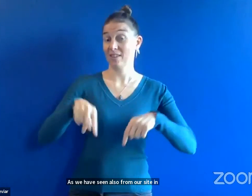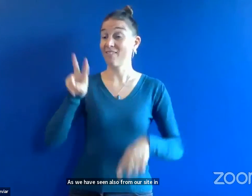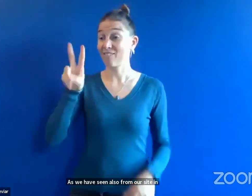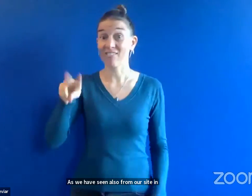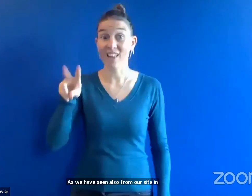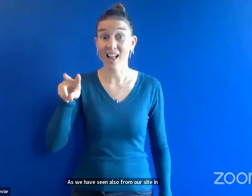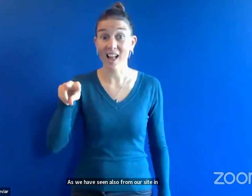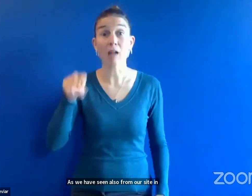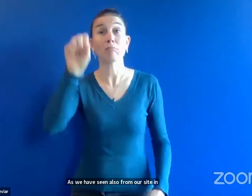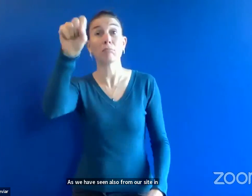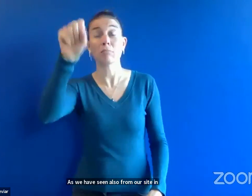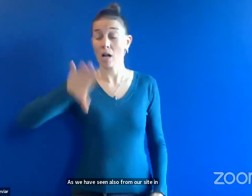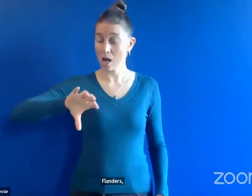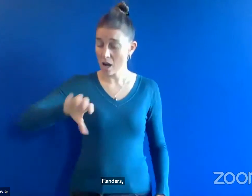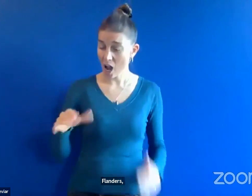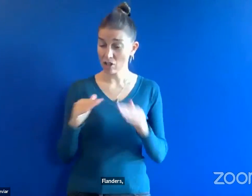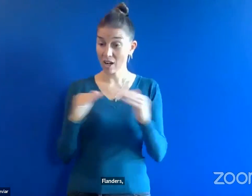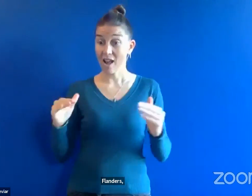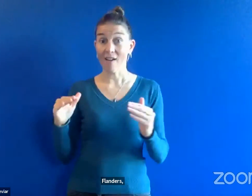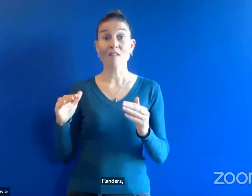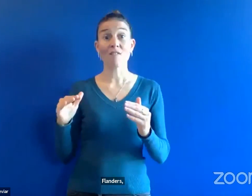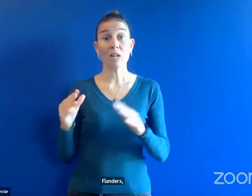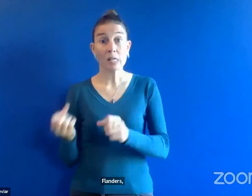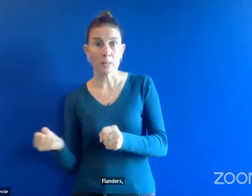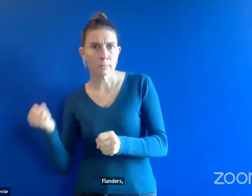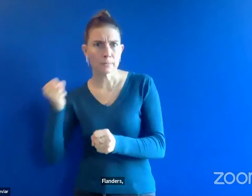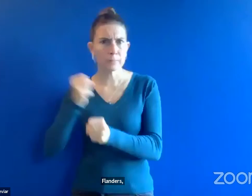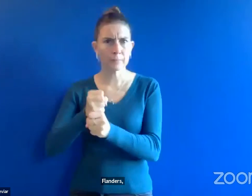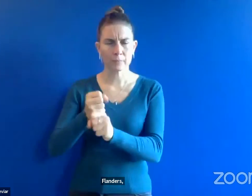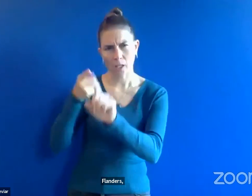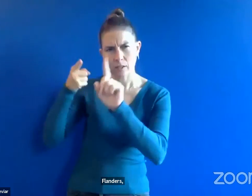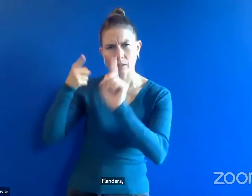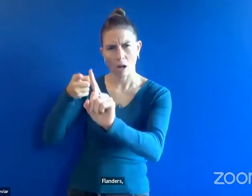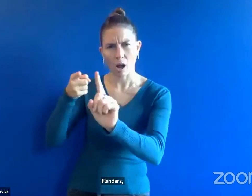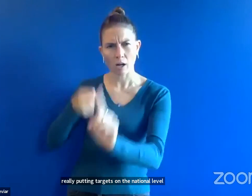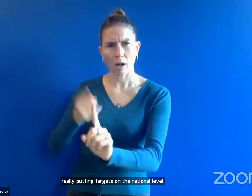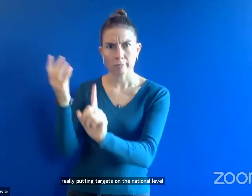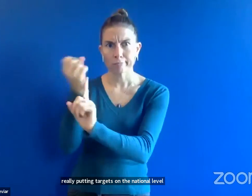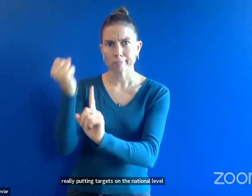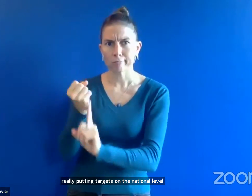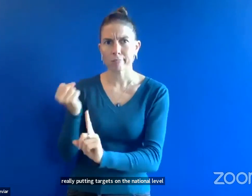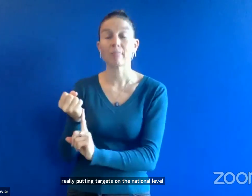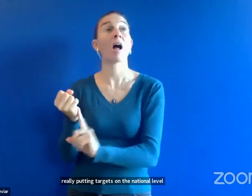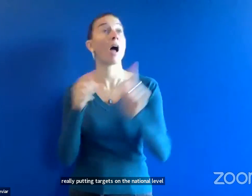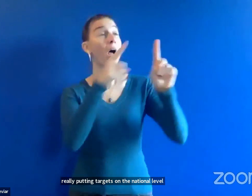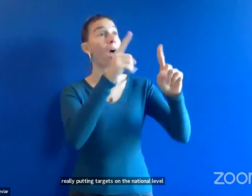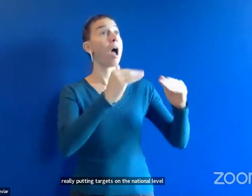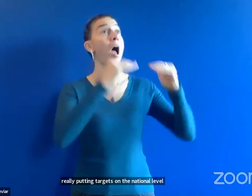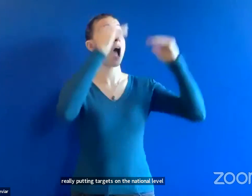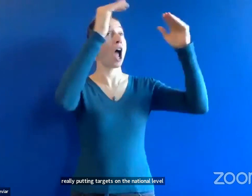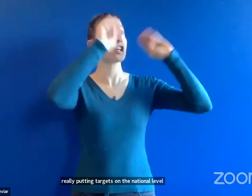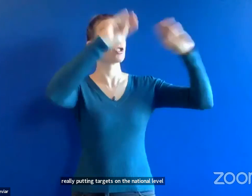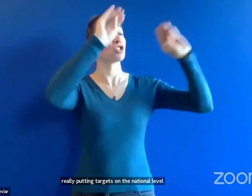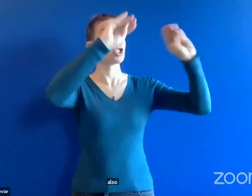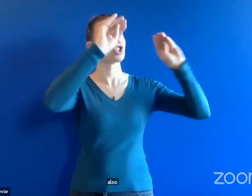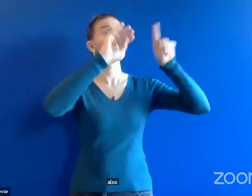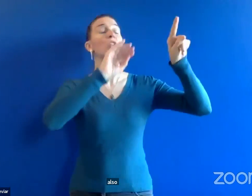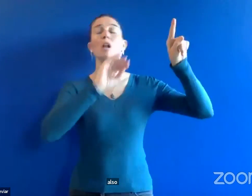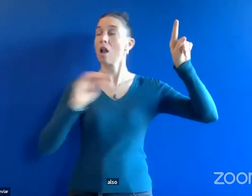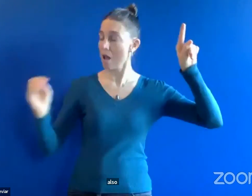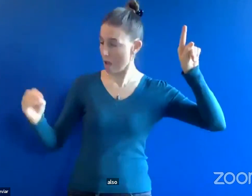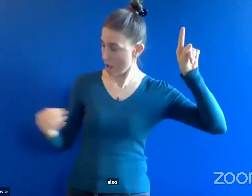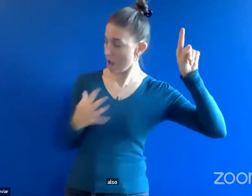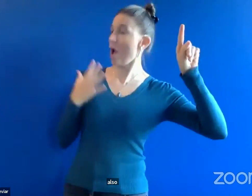on national level, it really also inspired the higher education institutions to take further